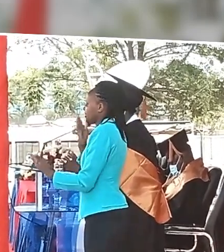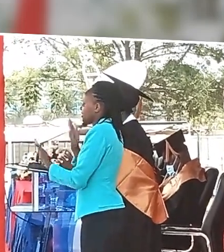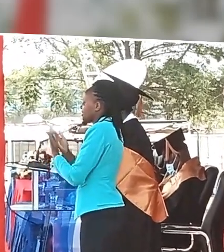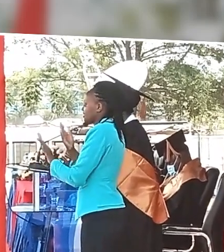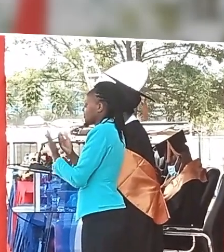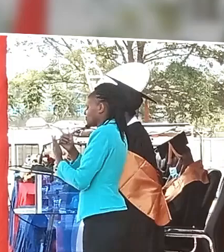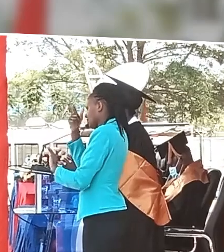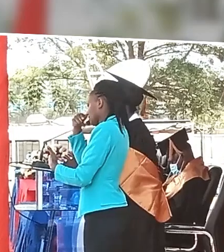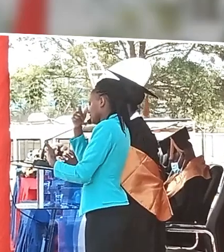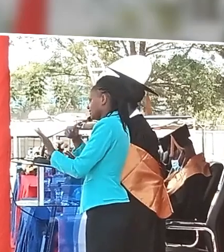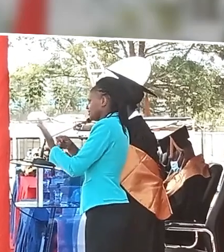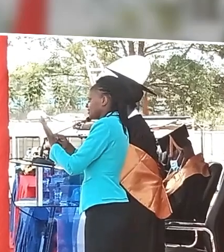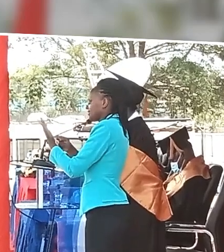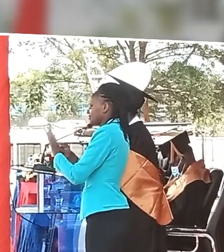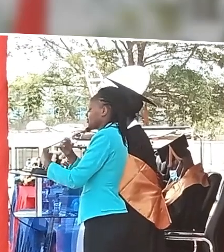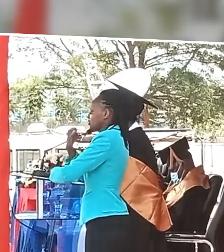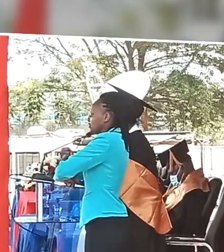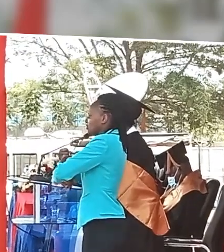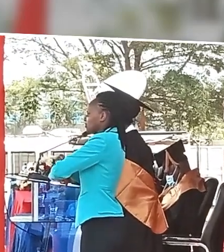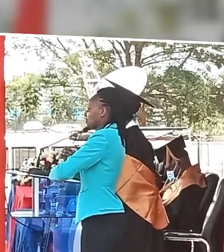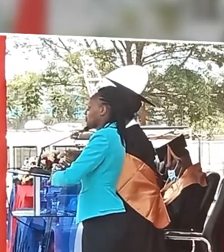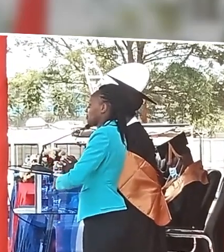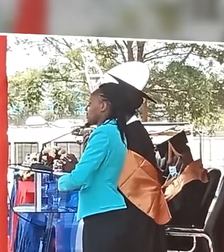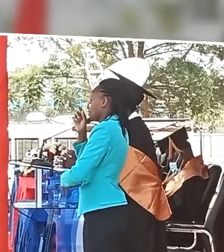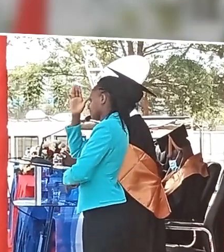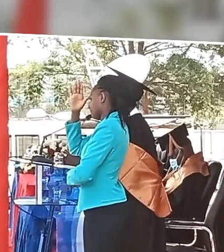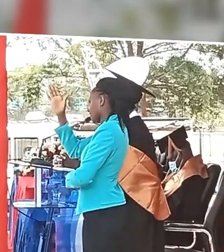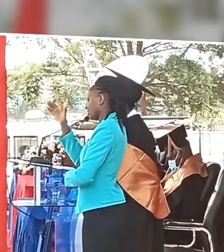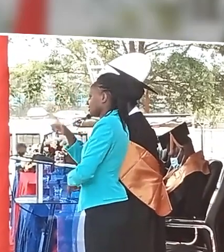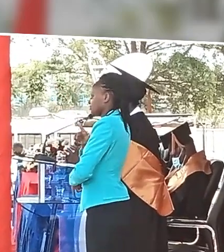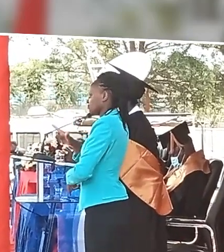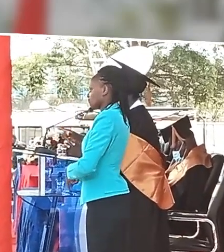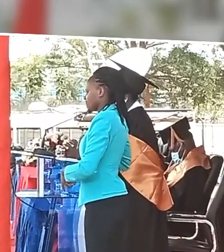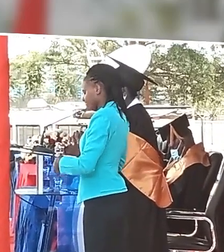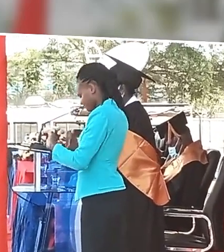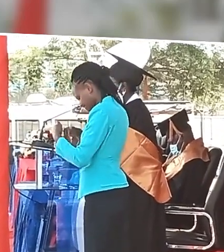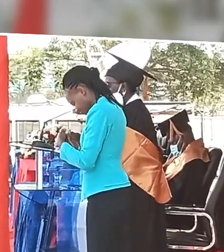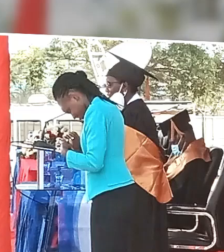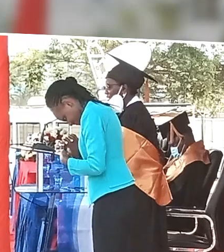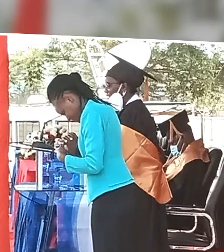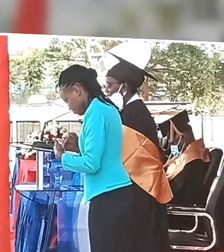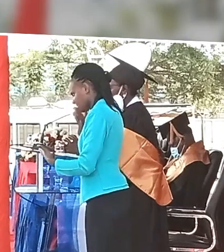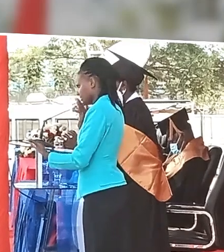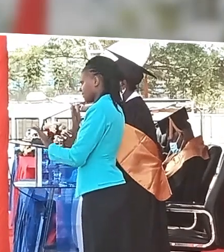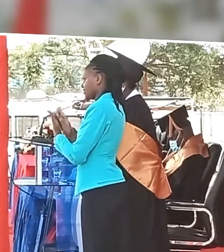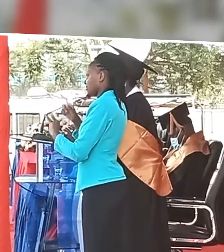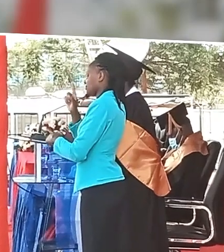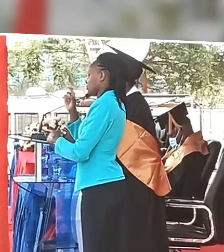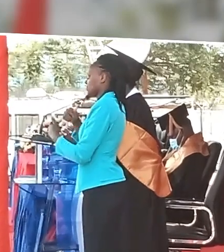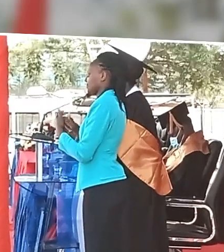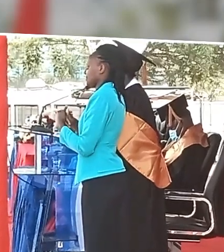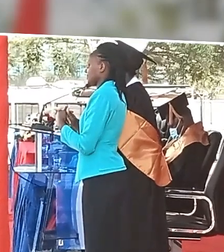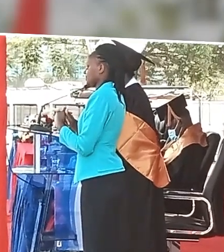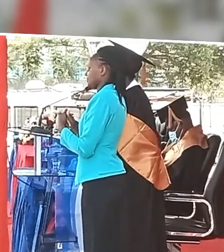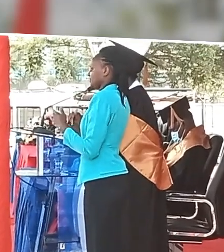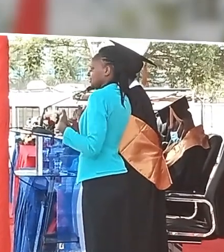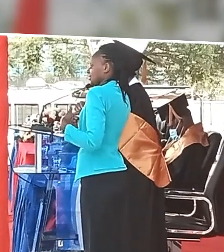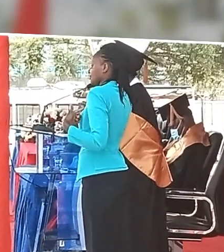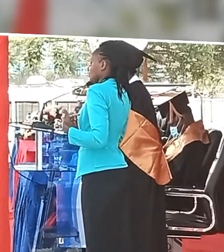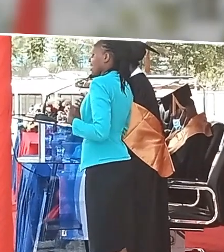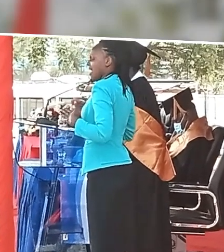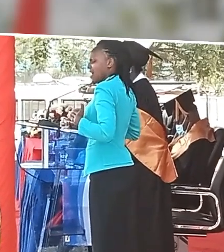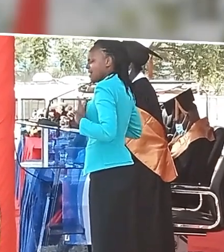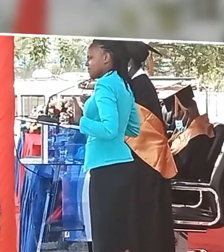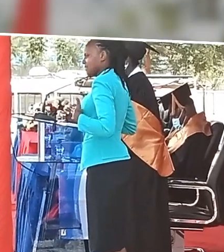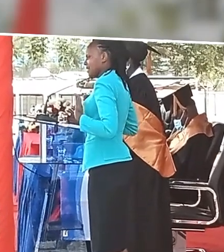for THIKA Technical Institute, my Father. Lord, we bow down to say thank you. Our hearts are filled with such